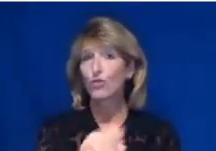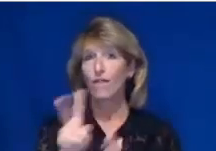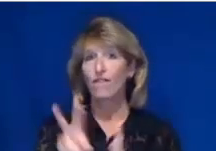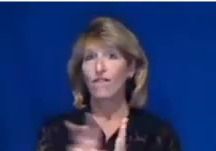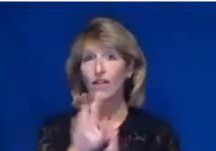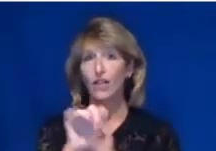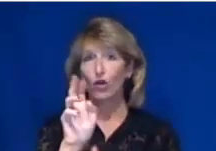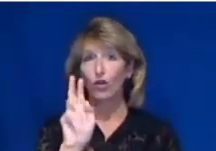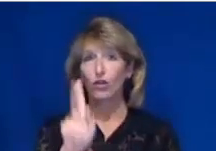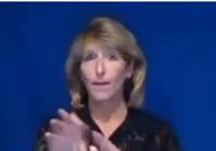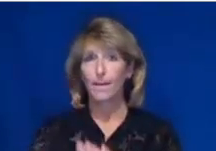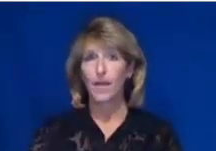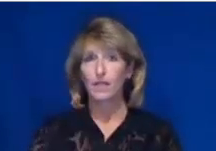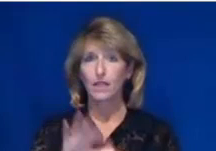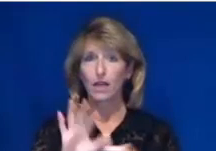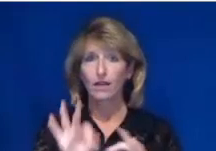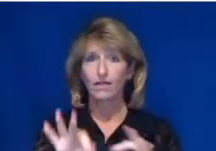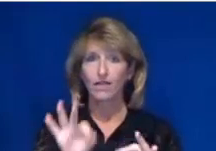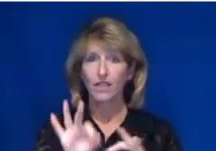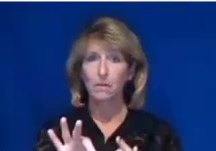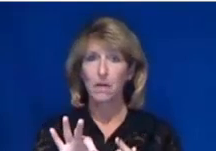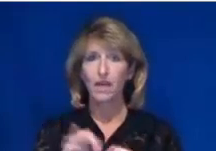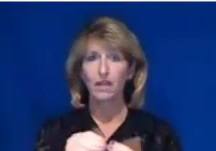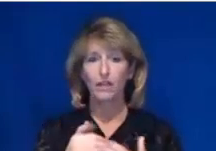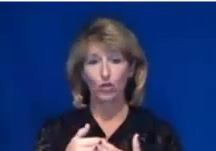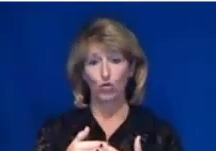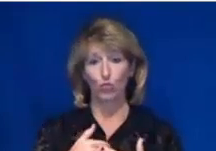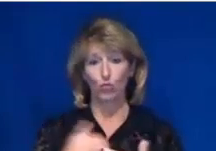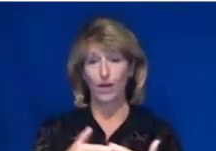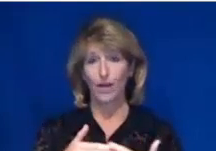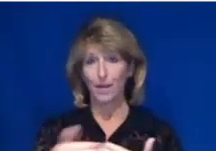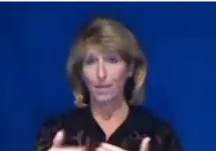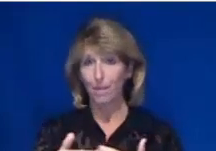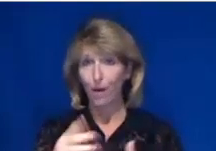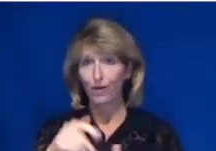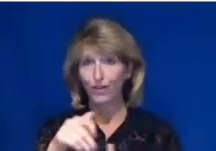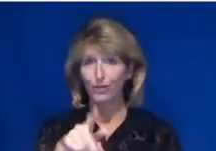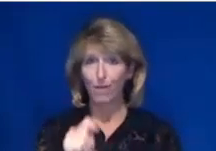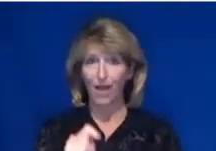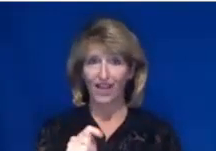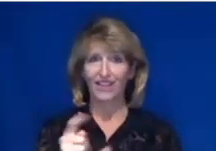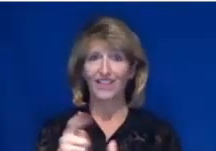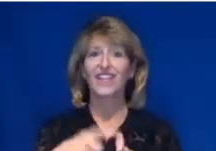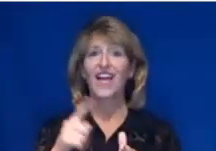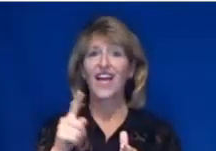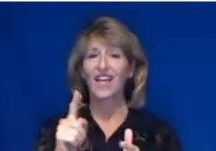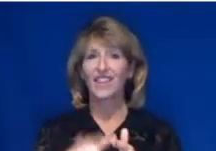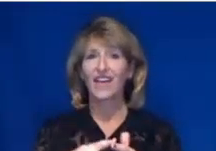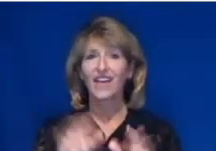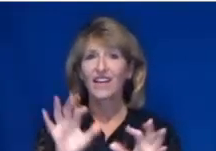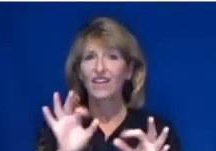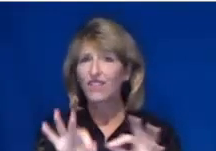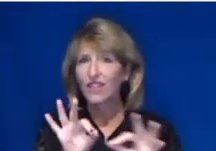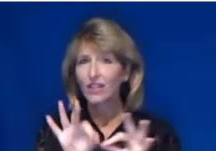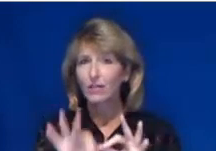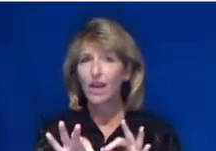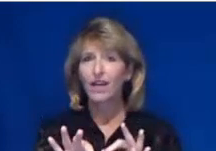necessary and compile pre-pilot and post-pilot versions of the test instrument.